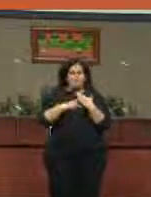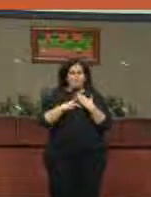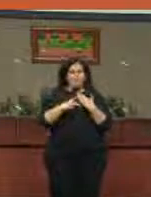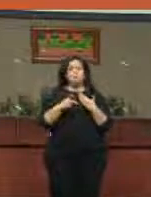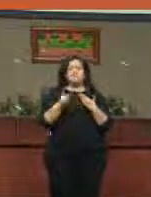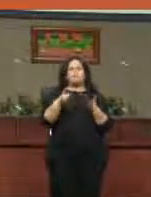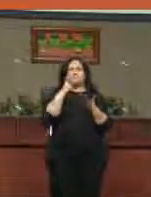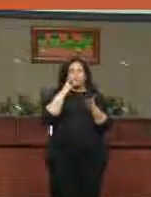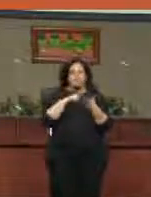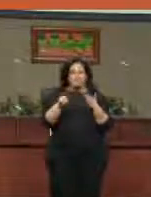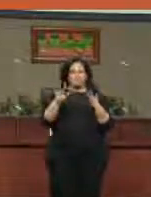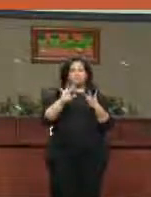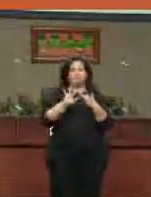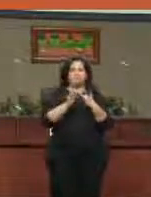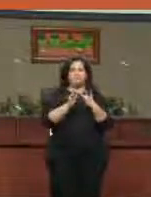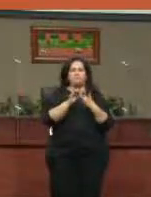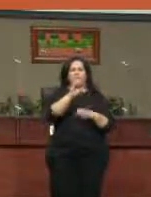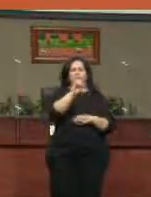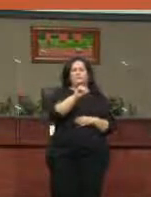to our website at